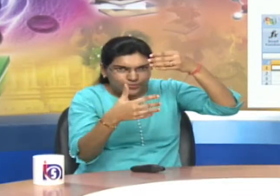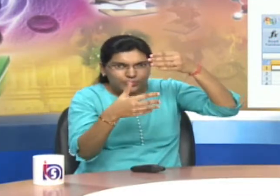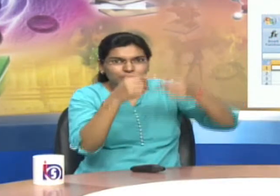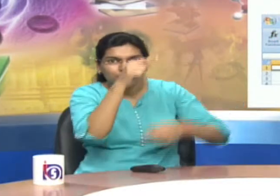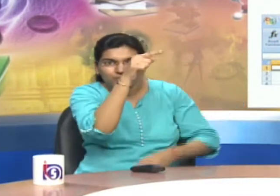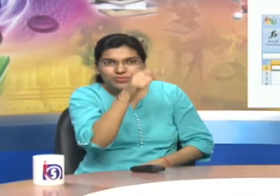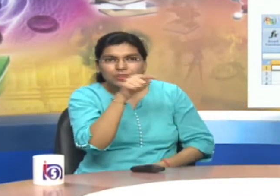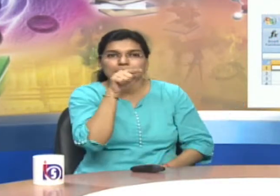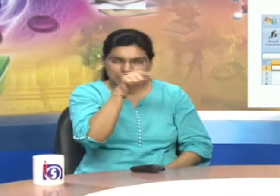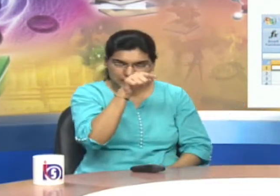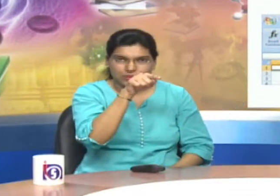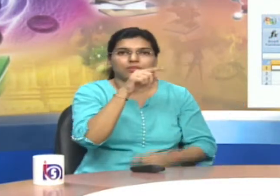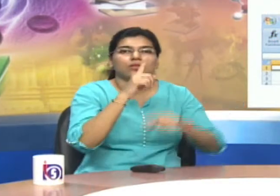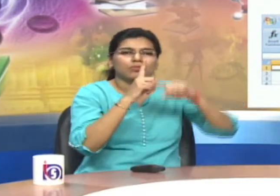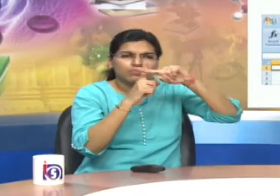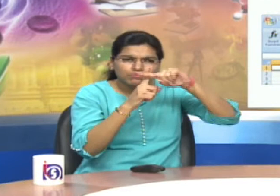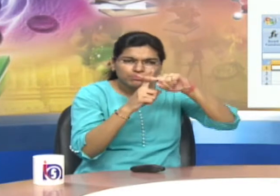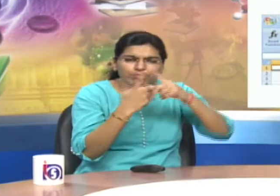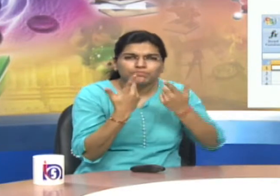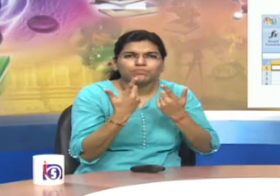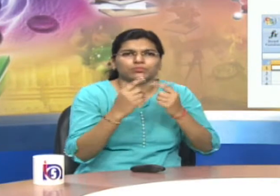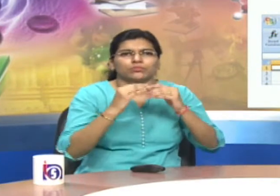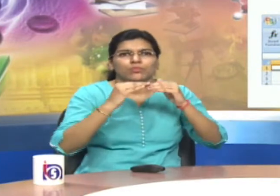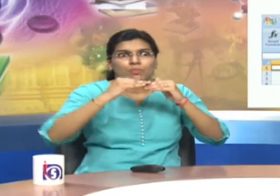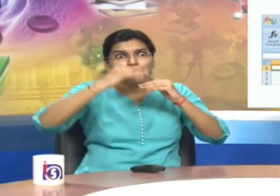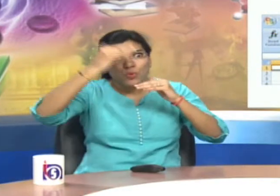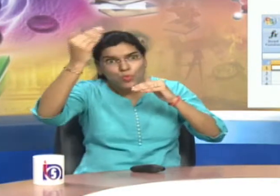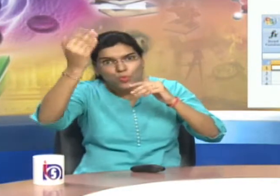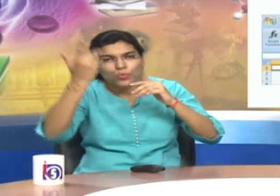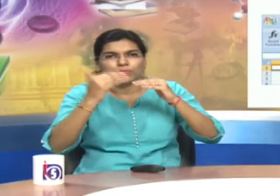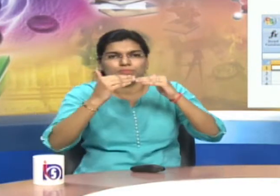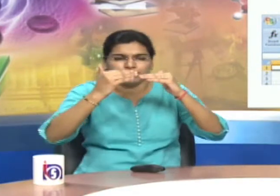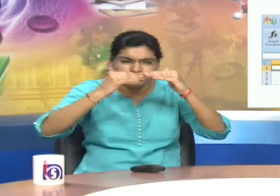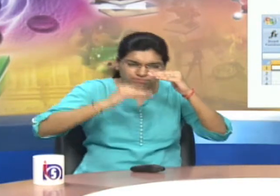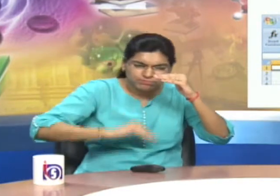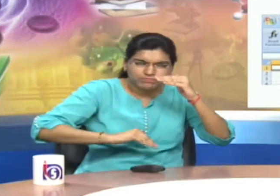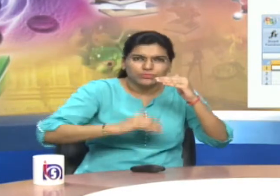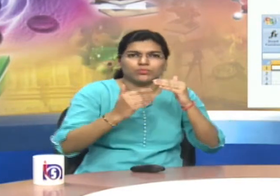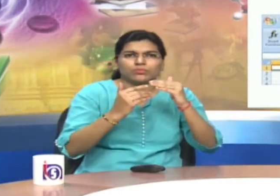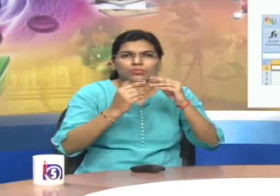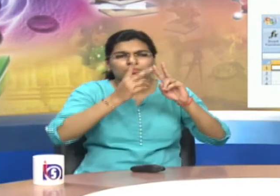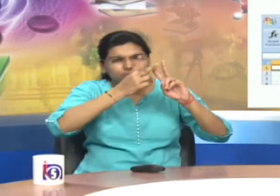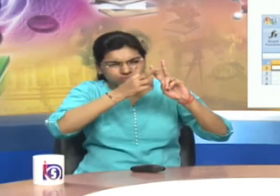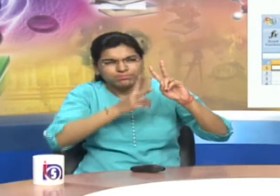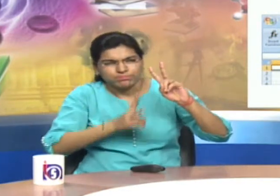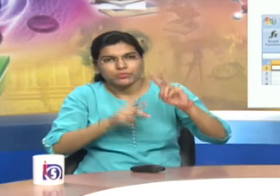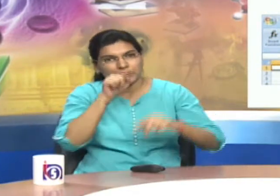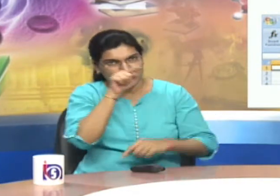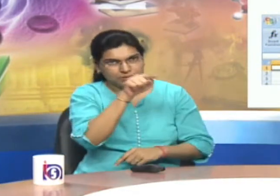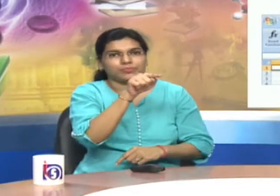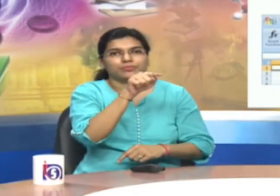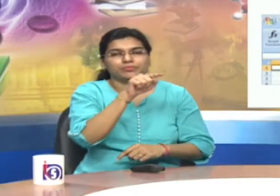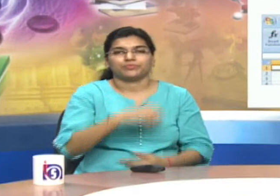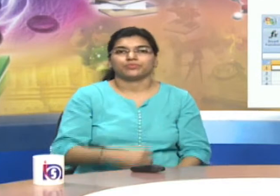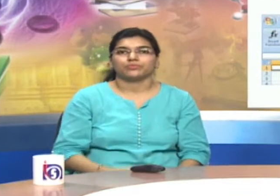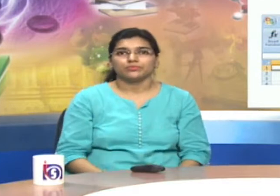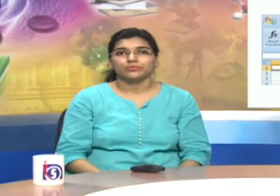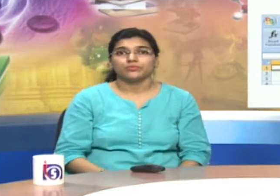that on the screen. There is a pop-up. When you click on that, you can see sum, average, count number, maximum,